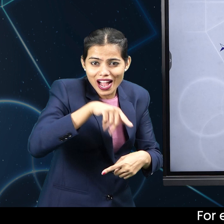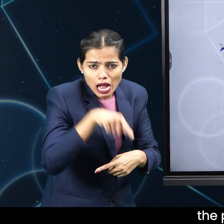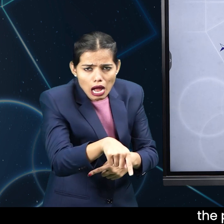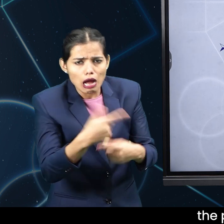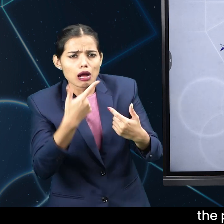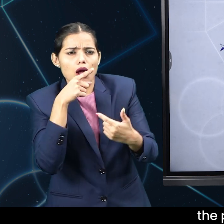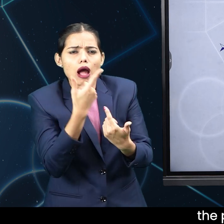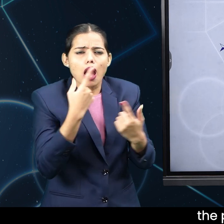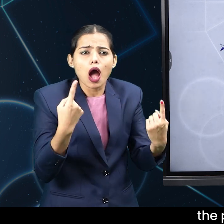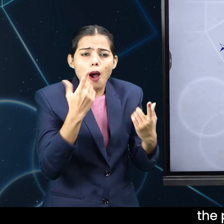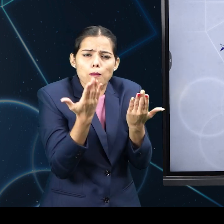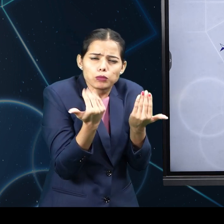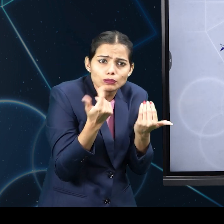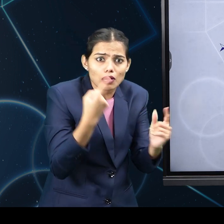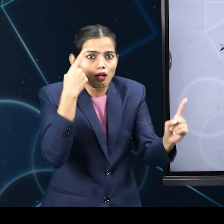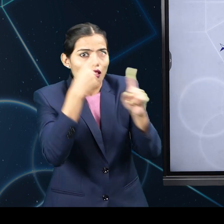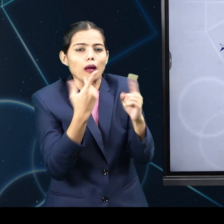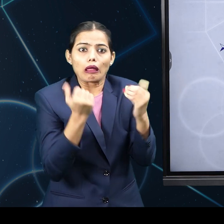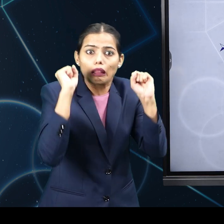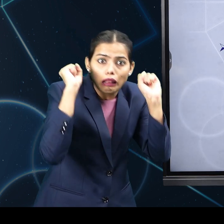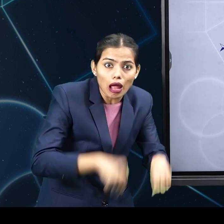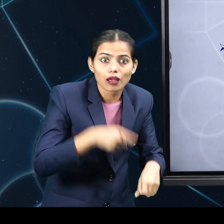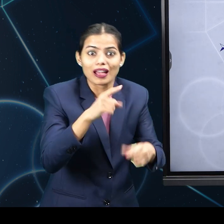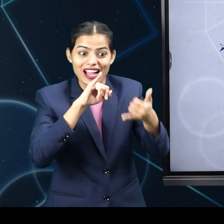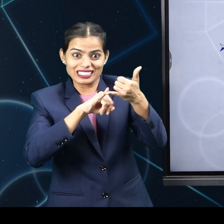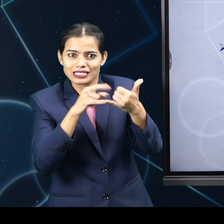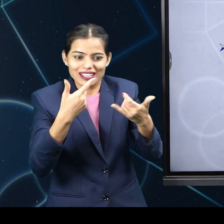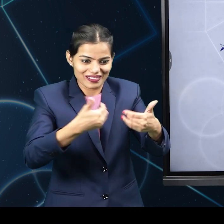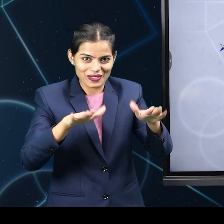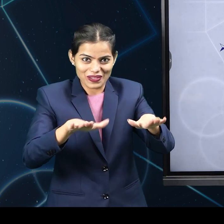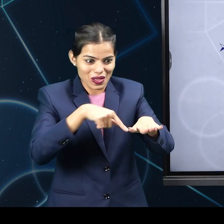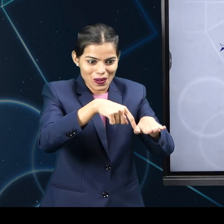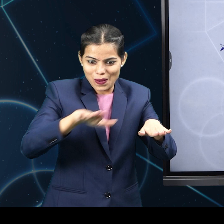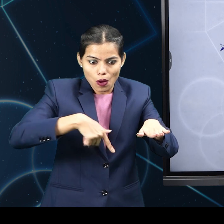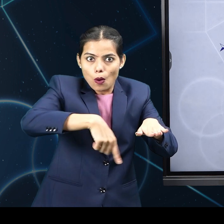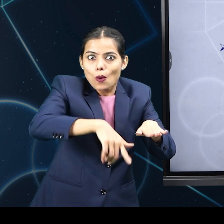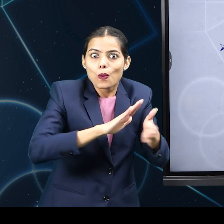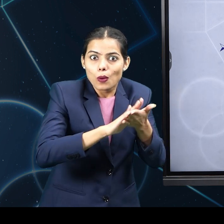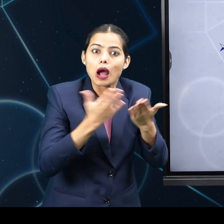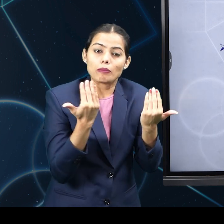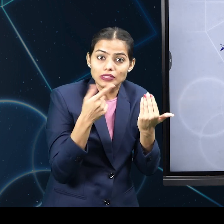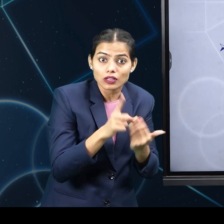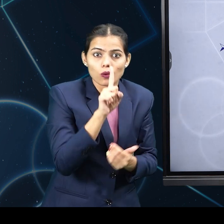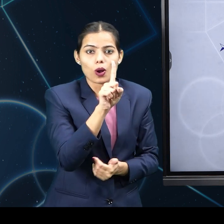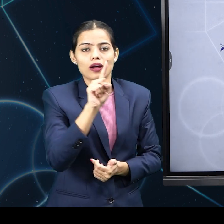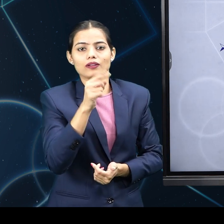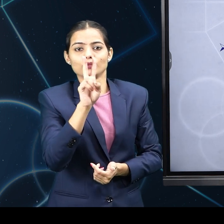the possible outcomes can be S is equal to 1, 2, 3, 4,